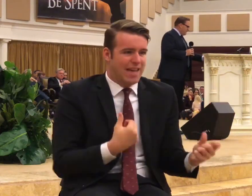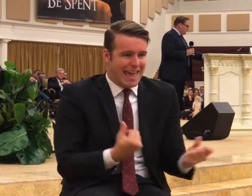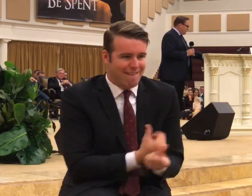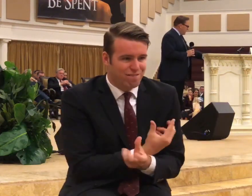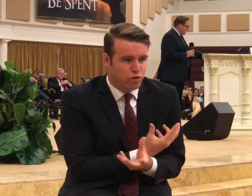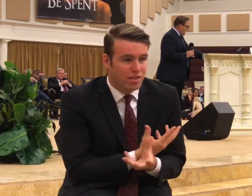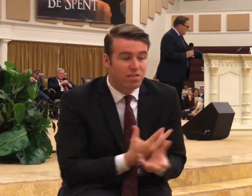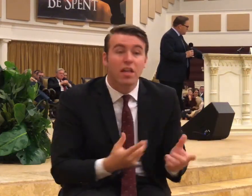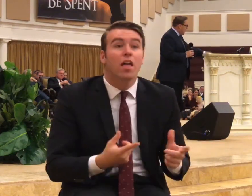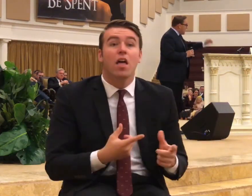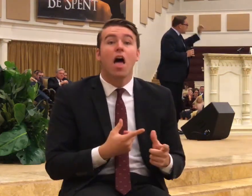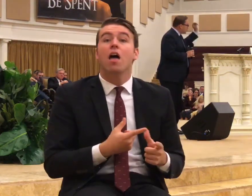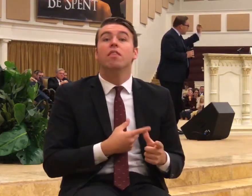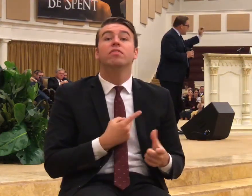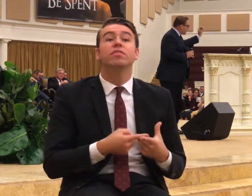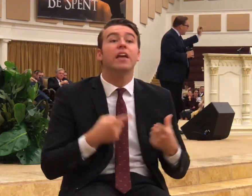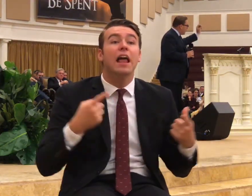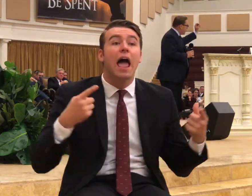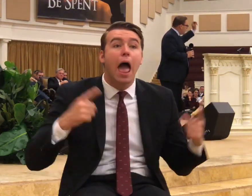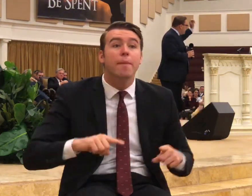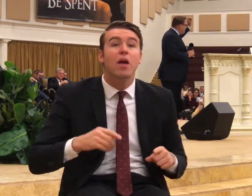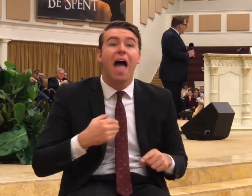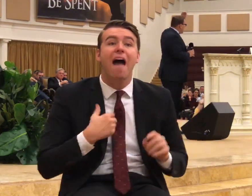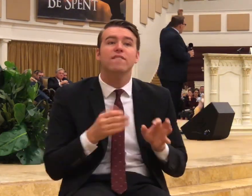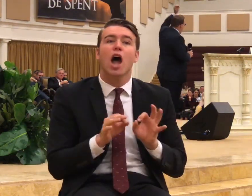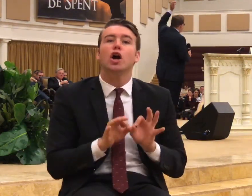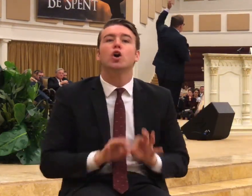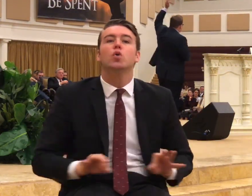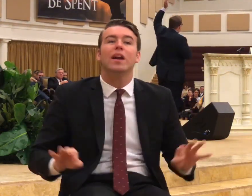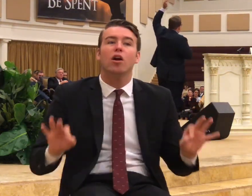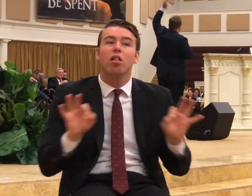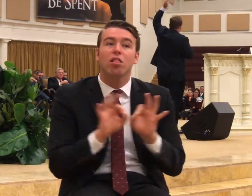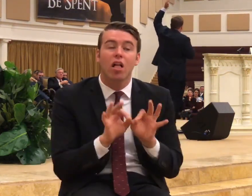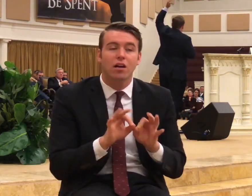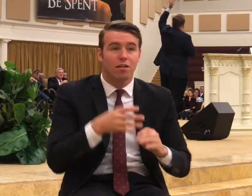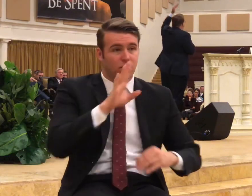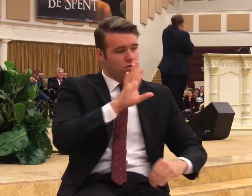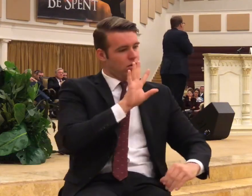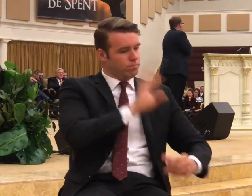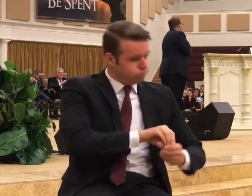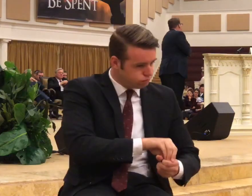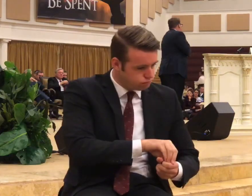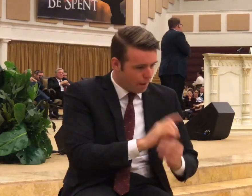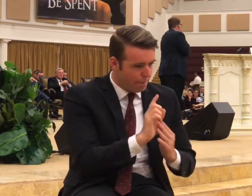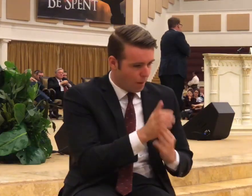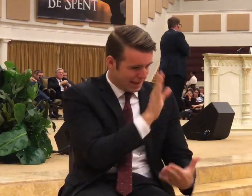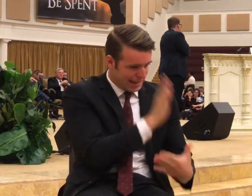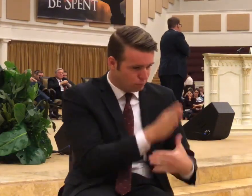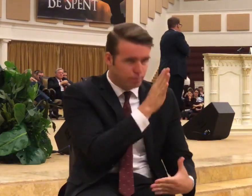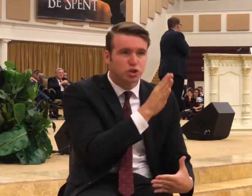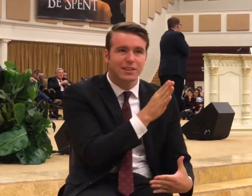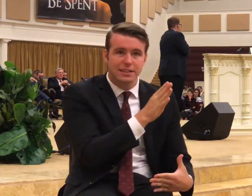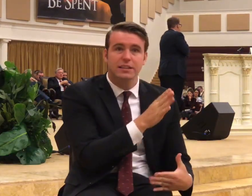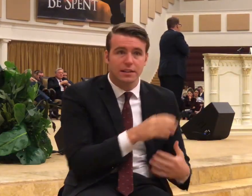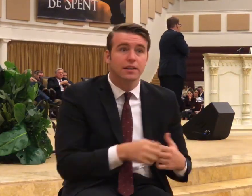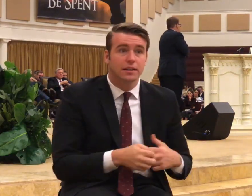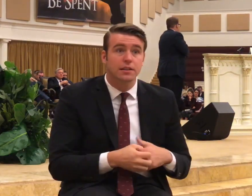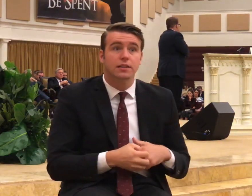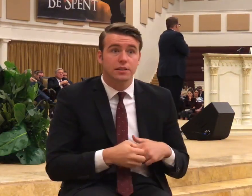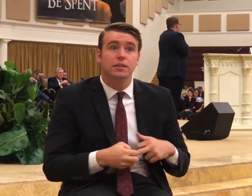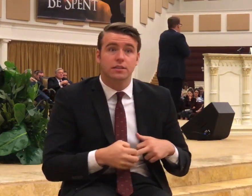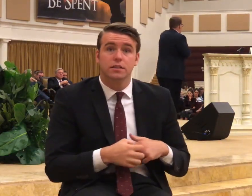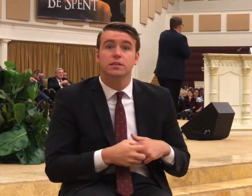And then there comes a critical, a chronological moment of interruption.